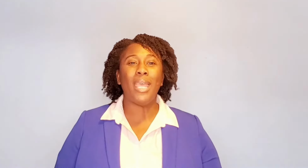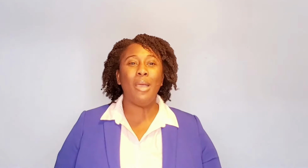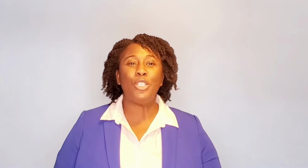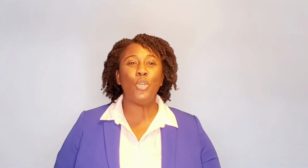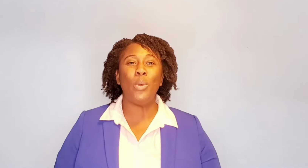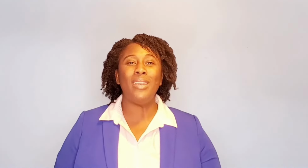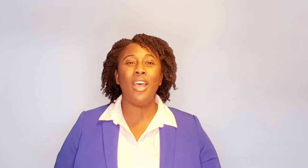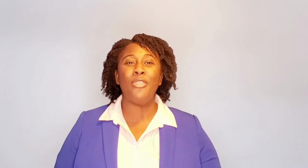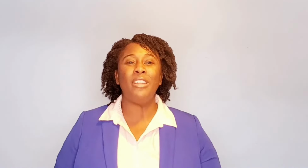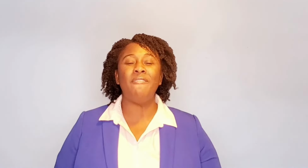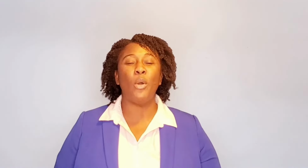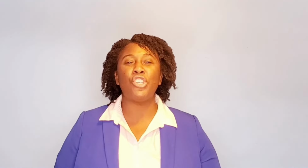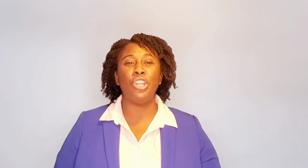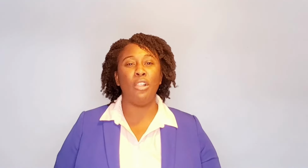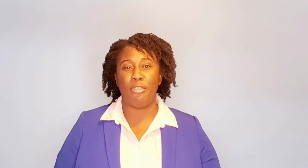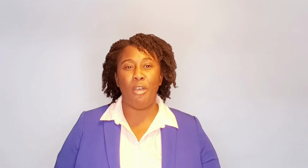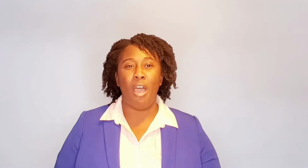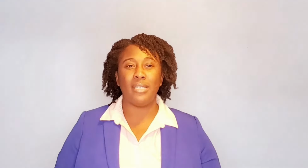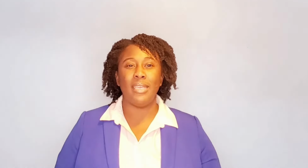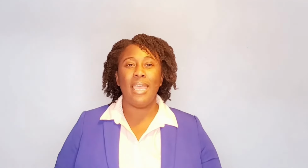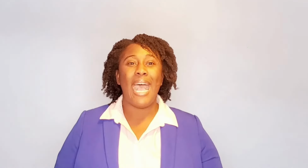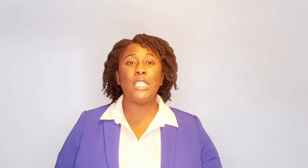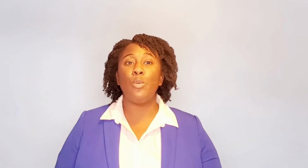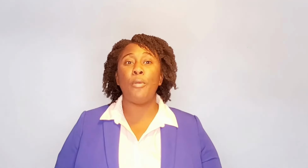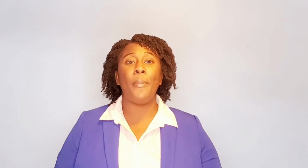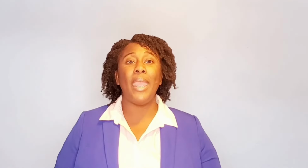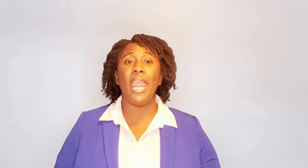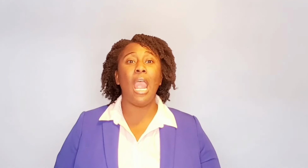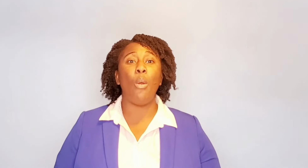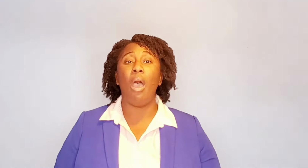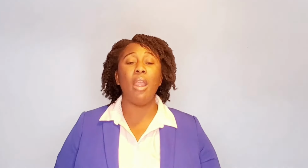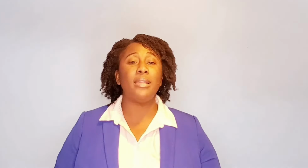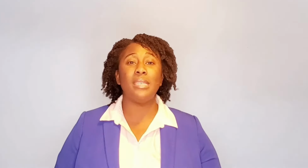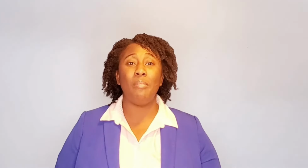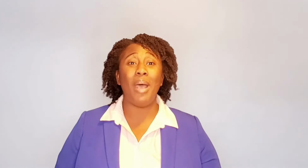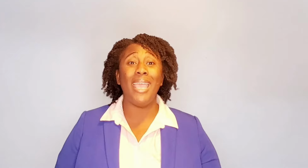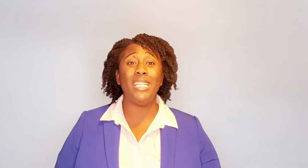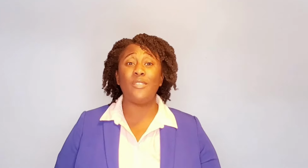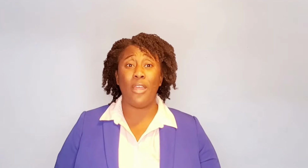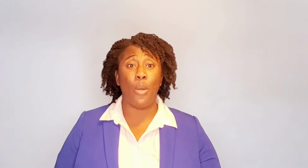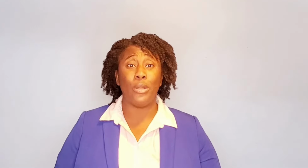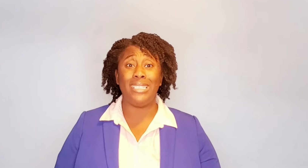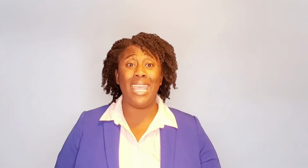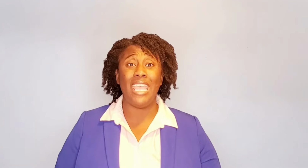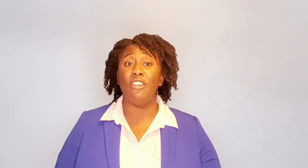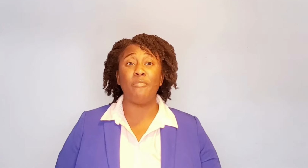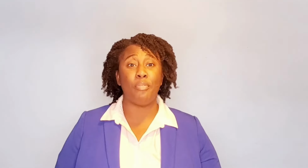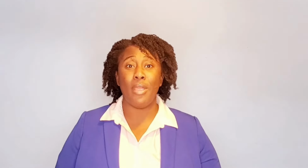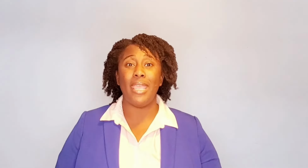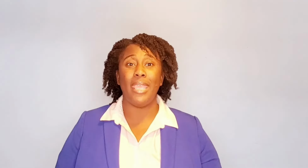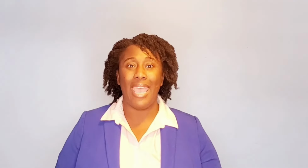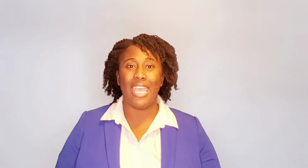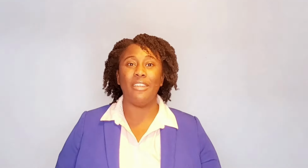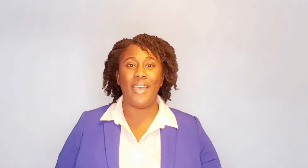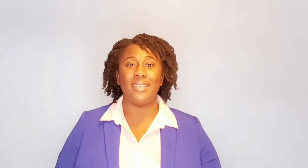Welcome to another devotional thought as we prepare our hearts and minds for our day of praying and